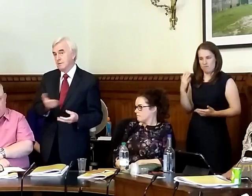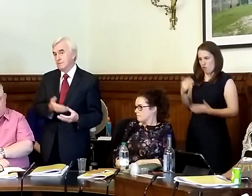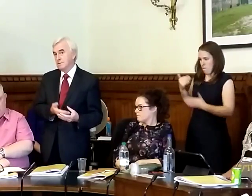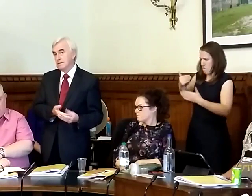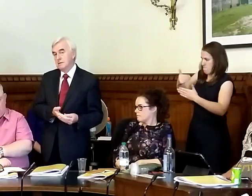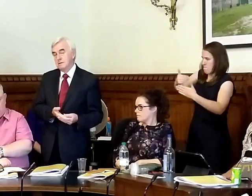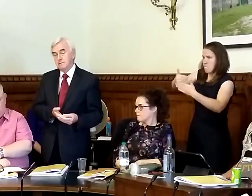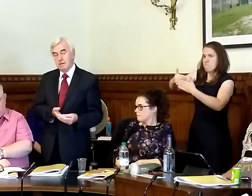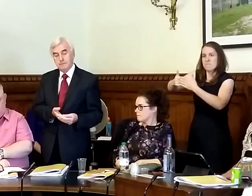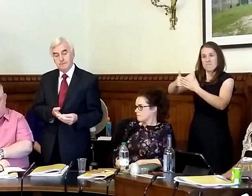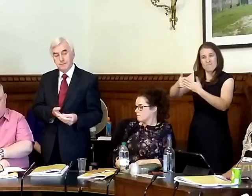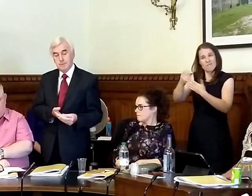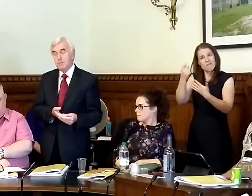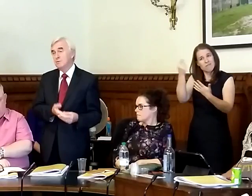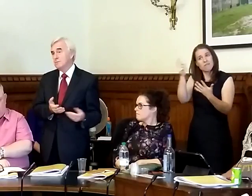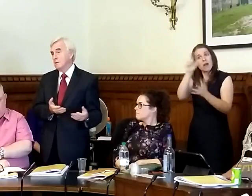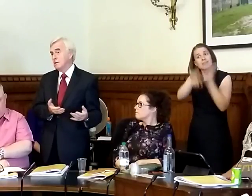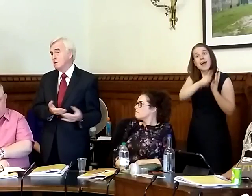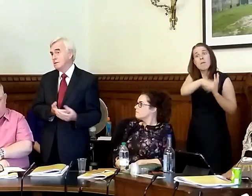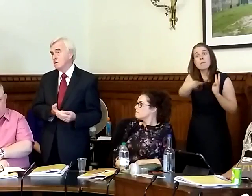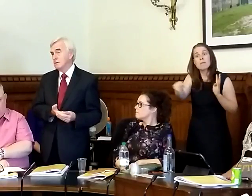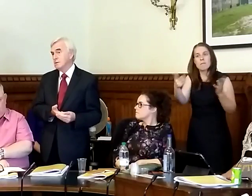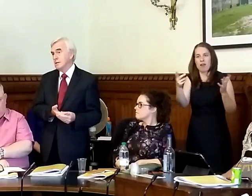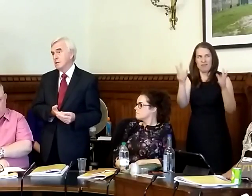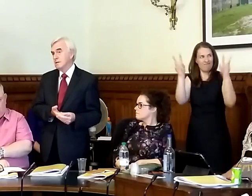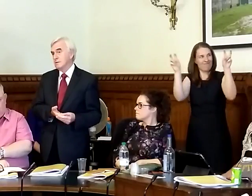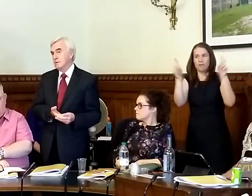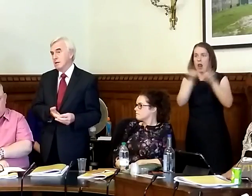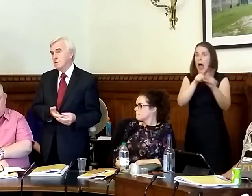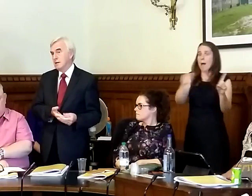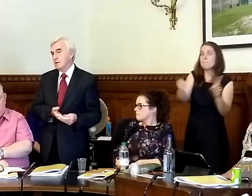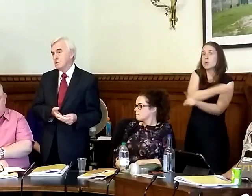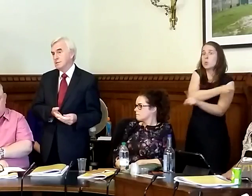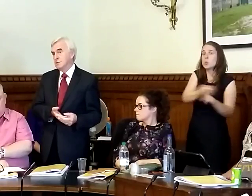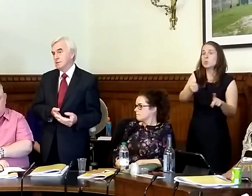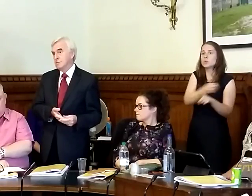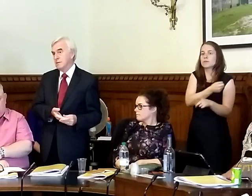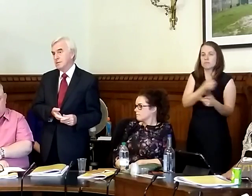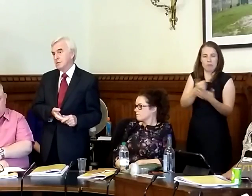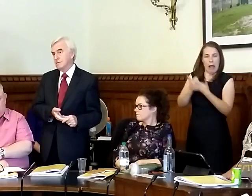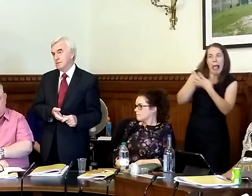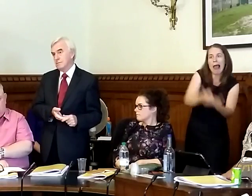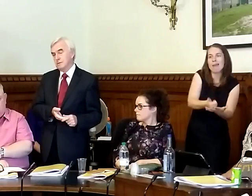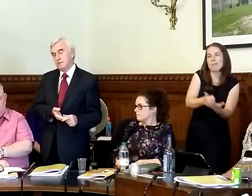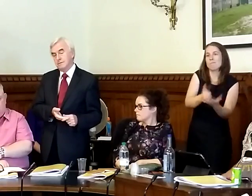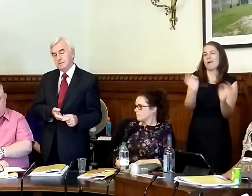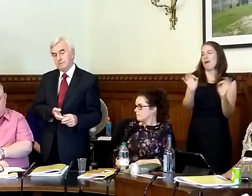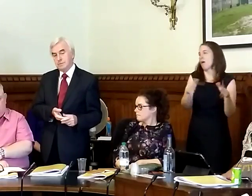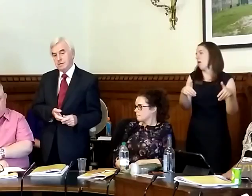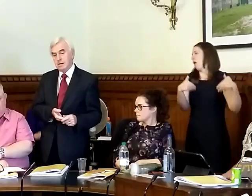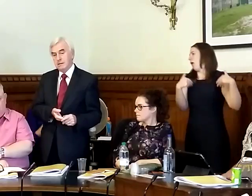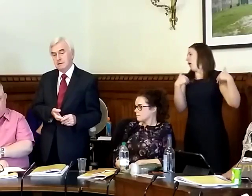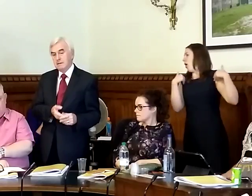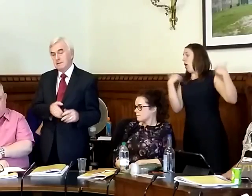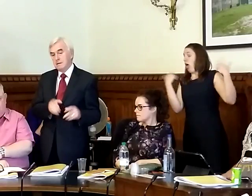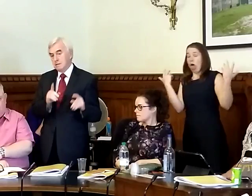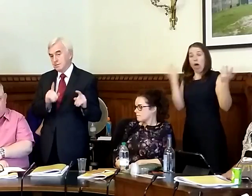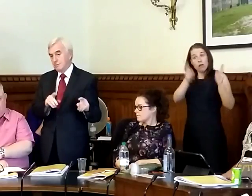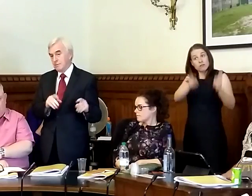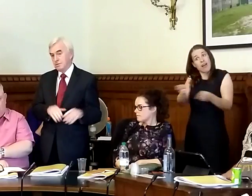as a result of that. Well, abuse really, because you couldn't see, call anything else in terms of the implementation of the